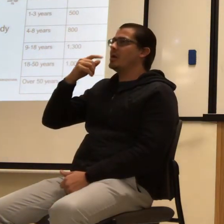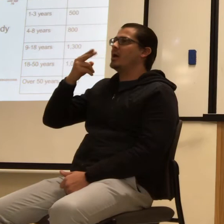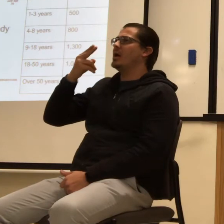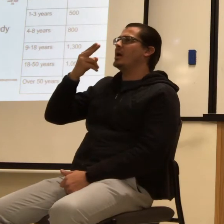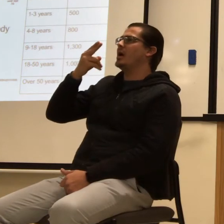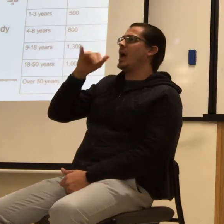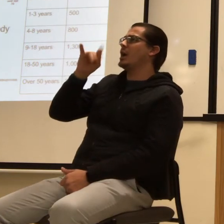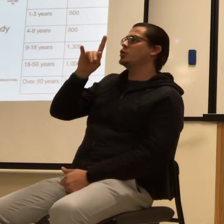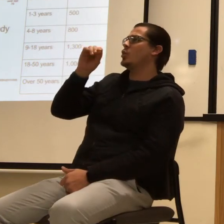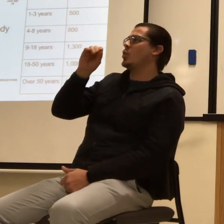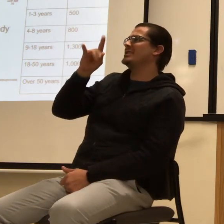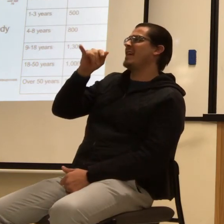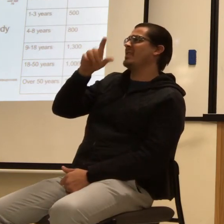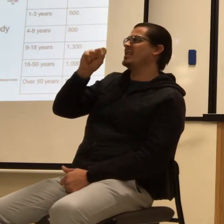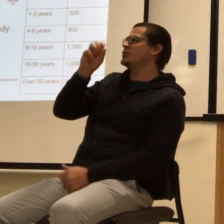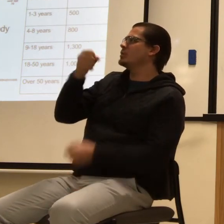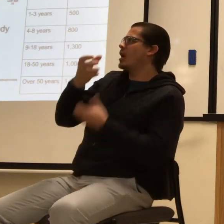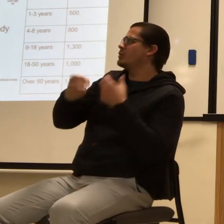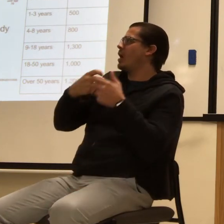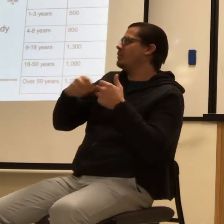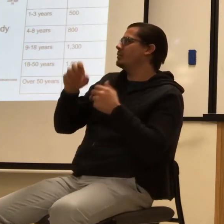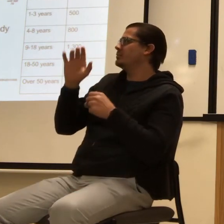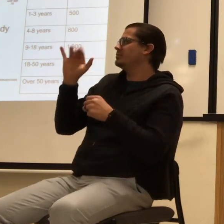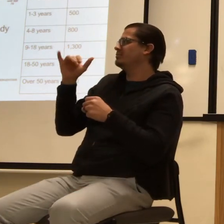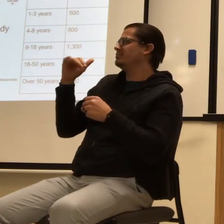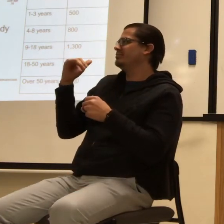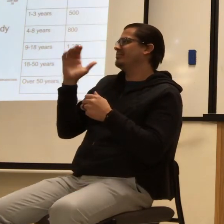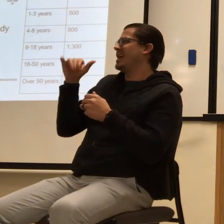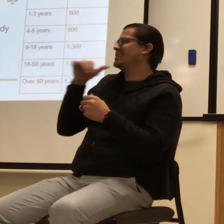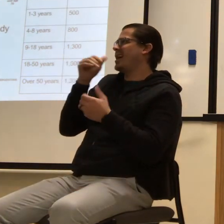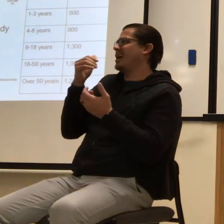It's just not a common cause that we see.